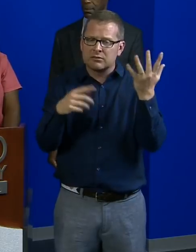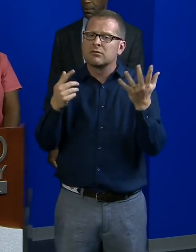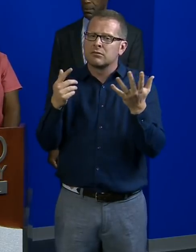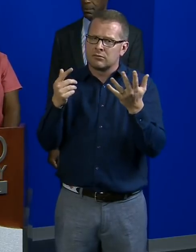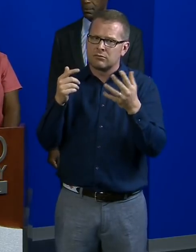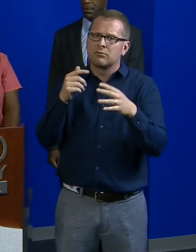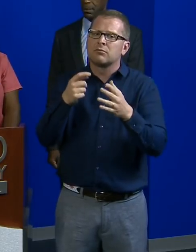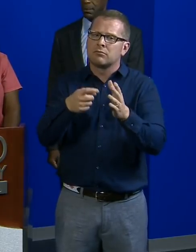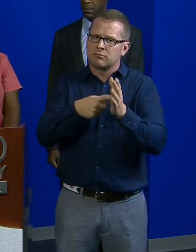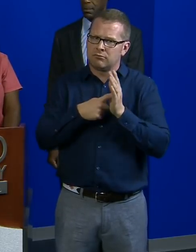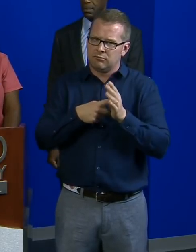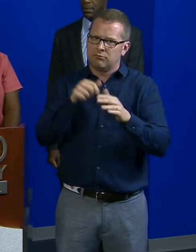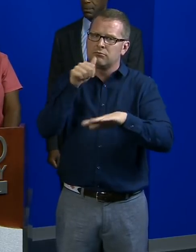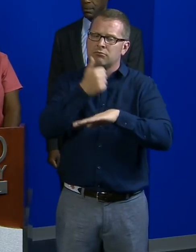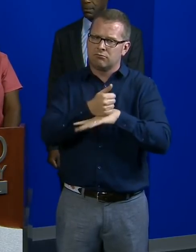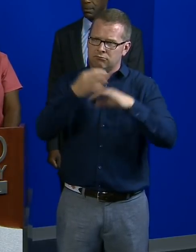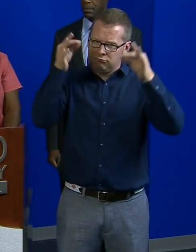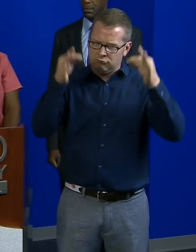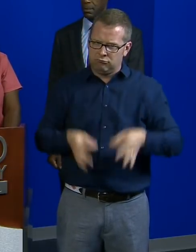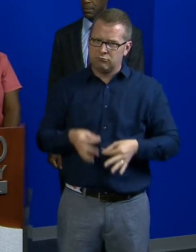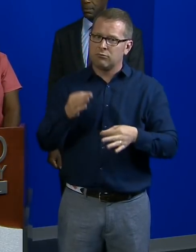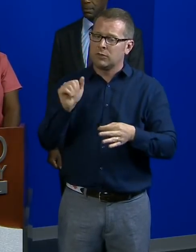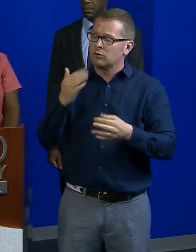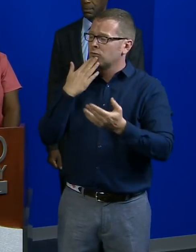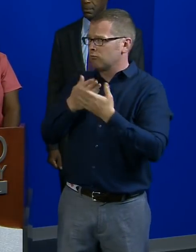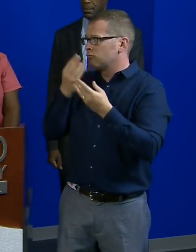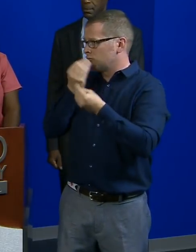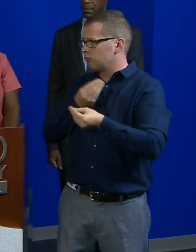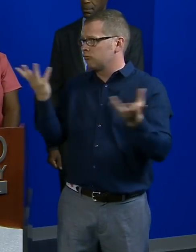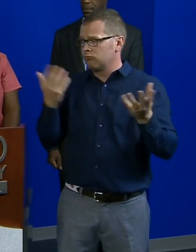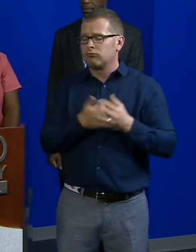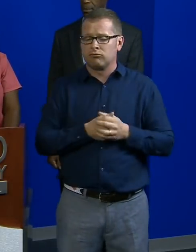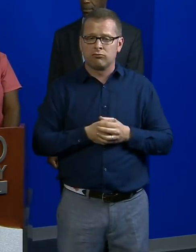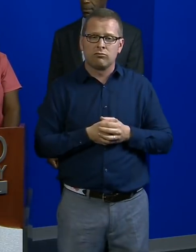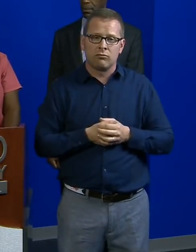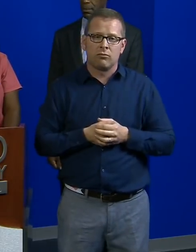that is good news for us, and we hope to utilize those resources in the coming days.